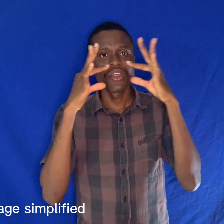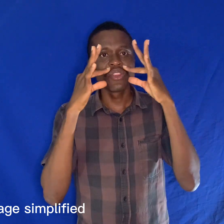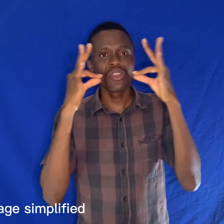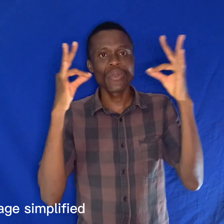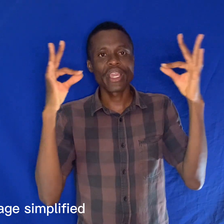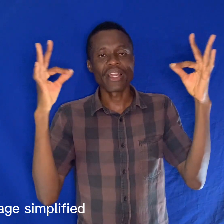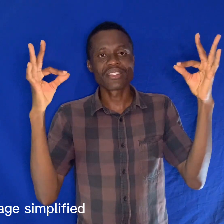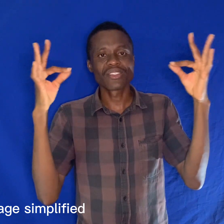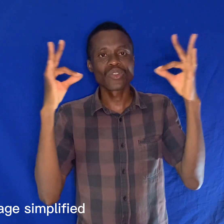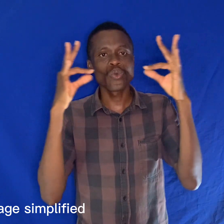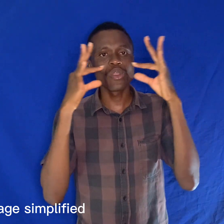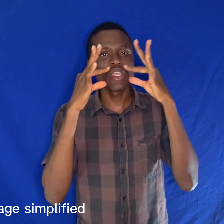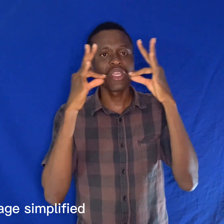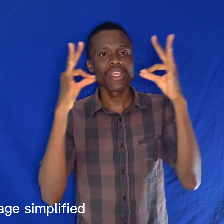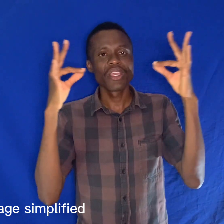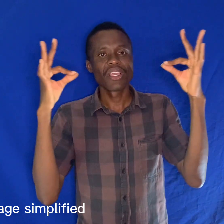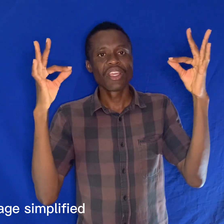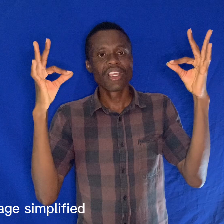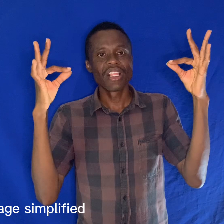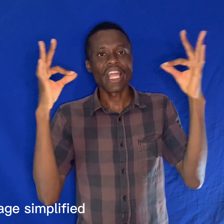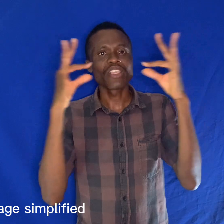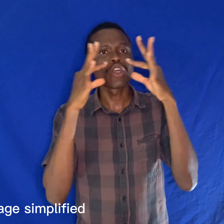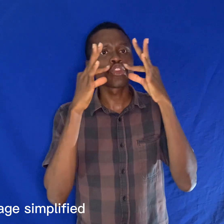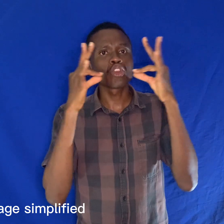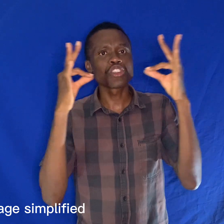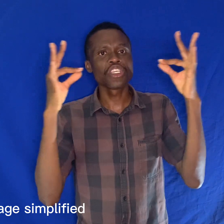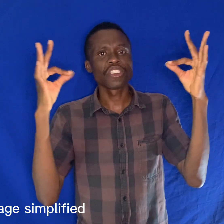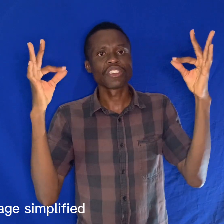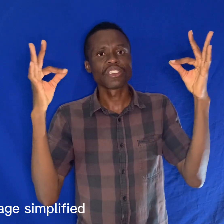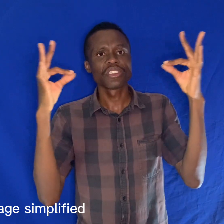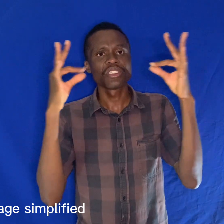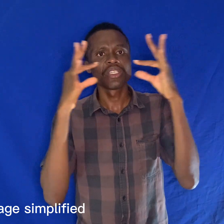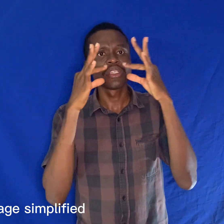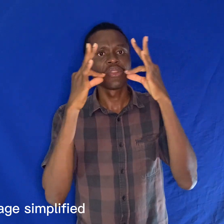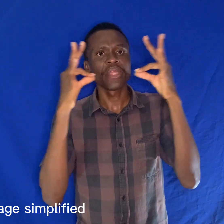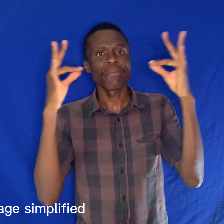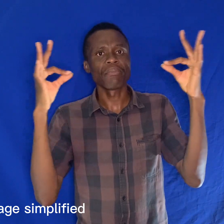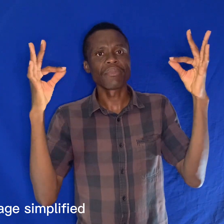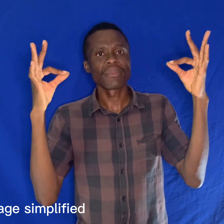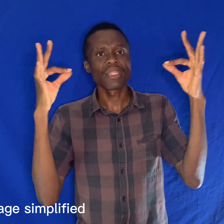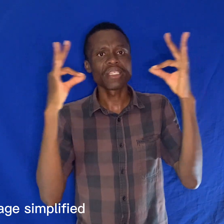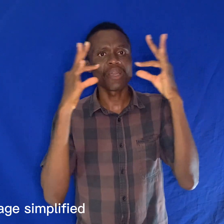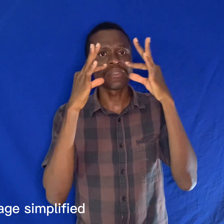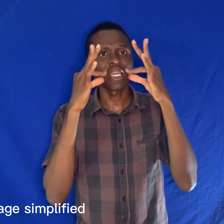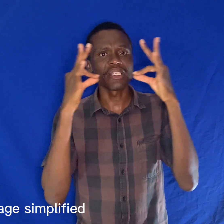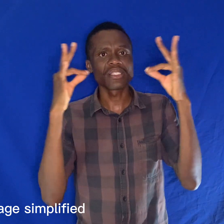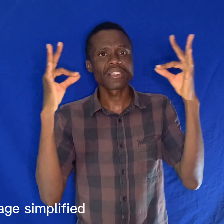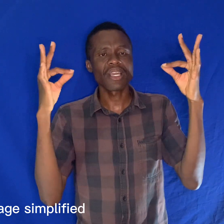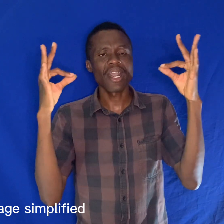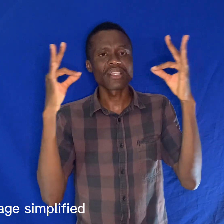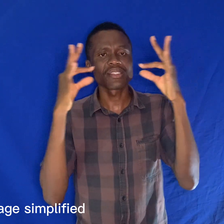The wakers. So we, like you're touching them. That's how we sign it. Cat.